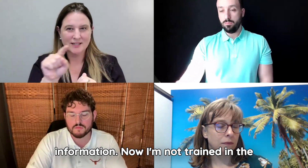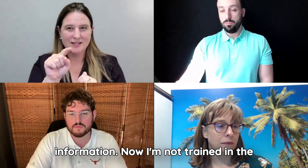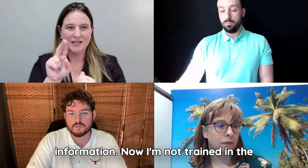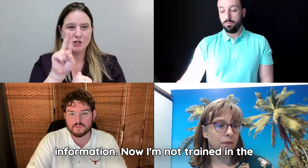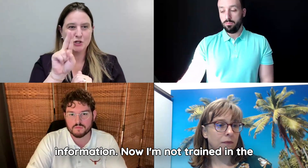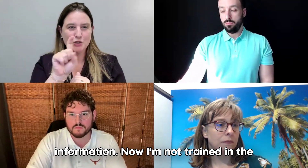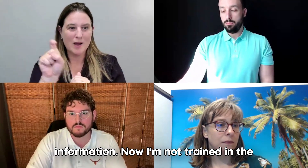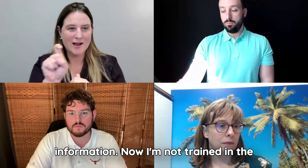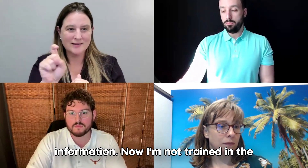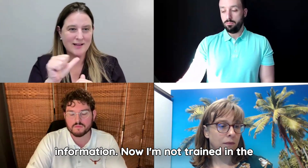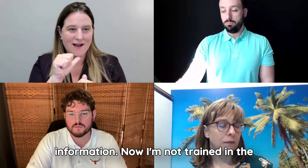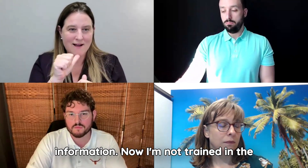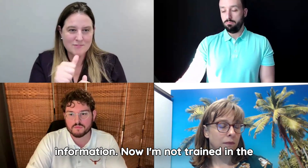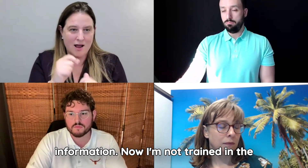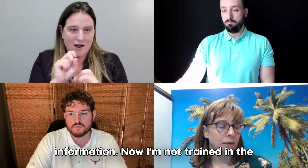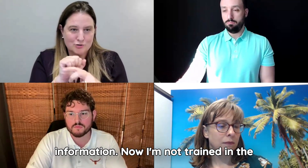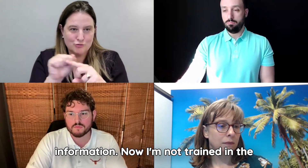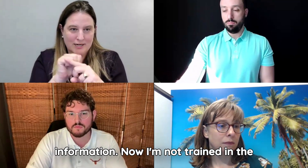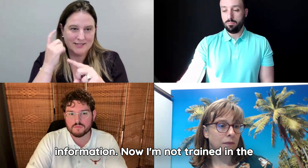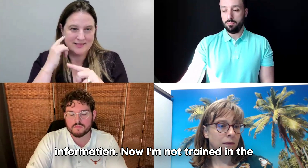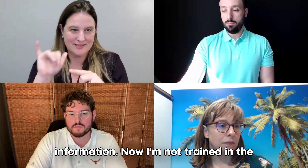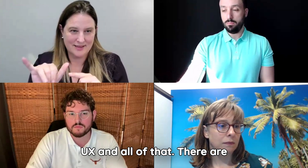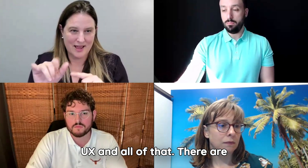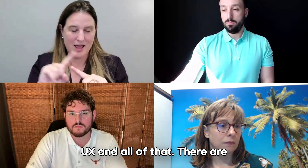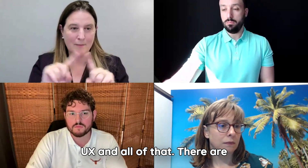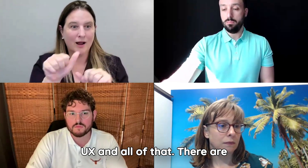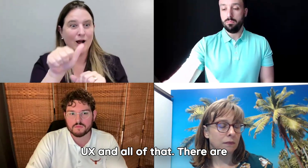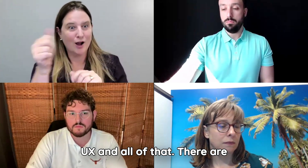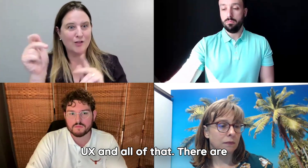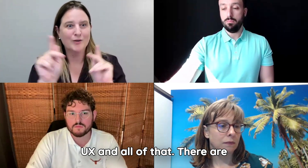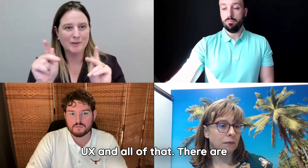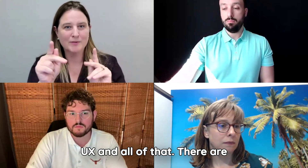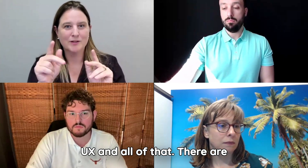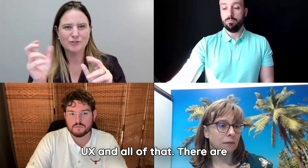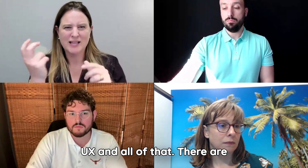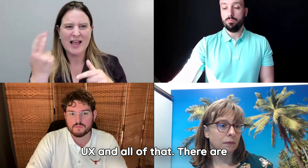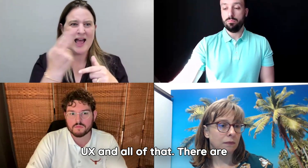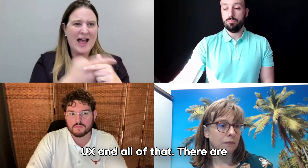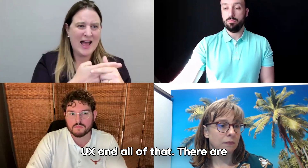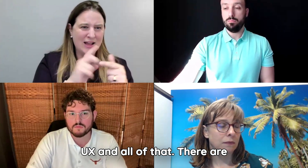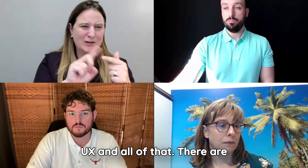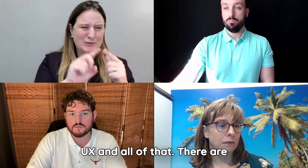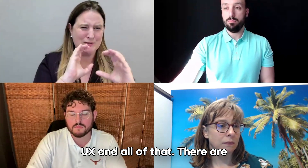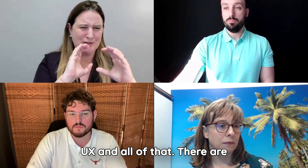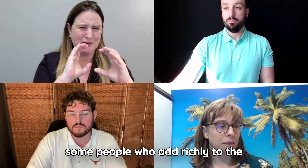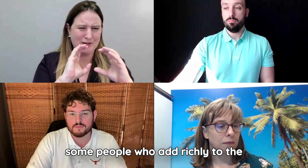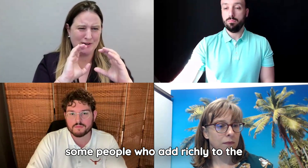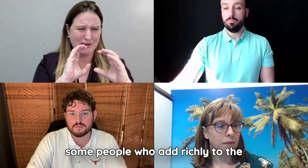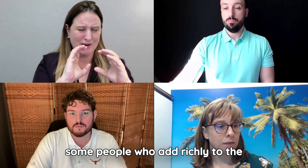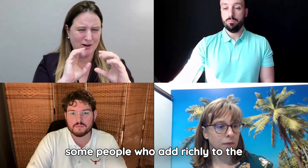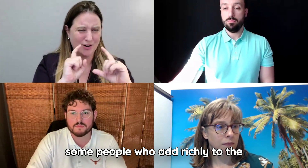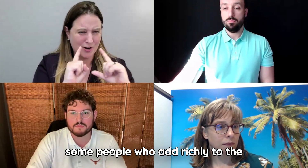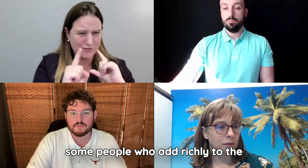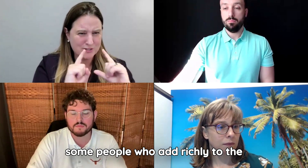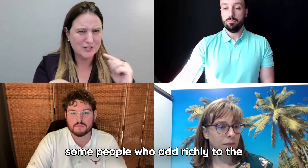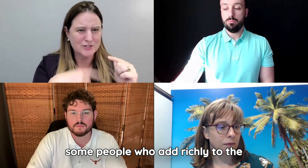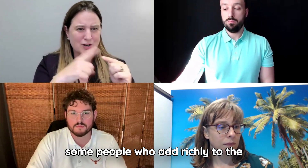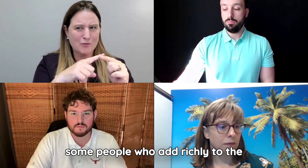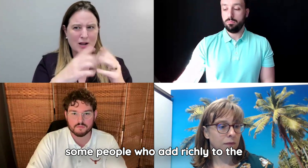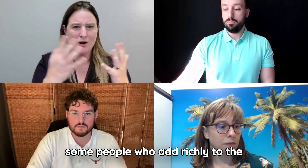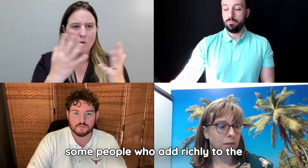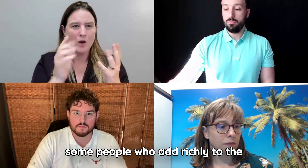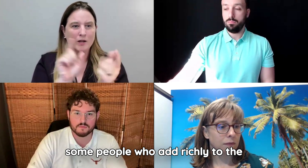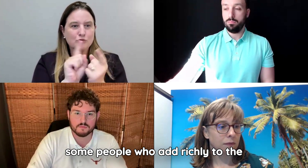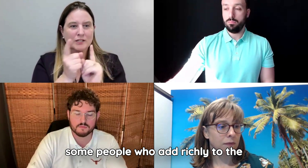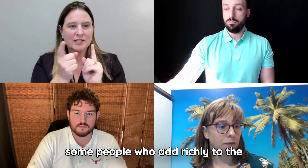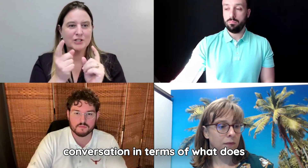plus language, in addition, information. Now, I'm not trained in the UX and all of that. There are some people